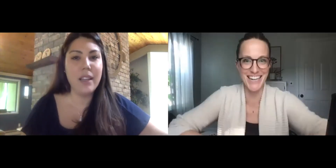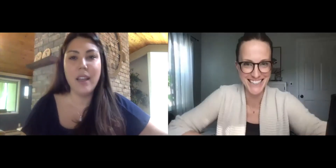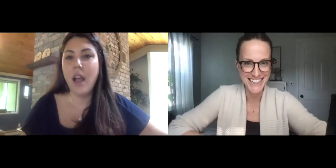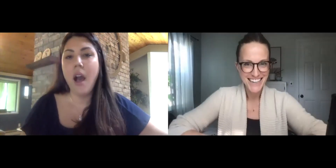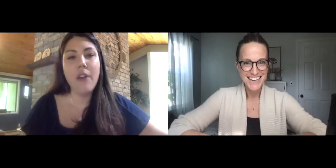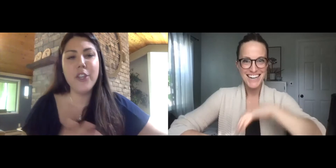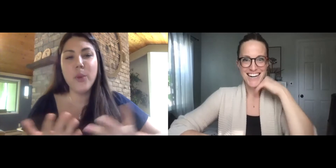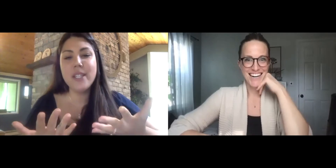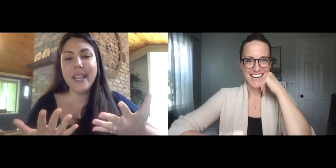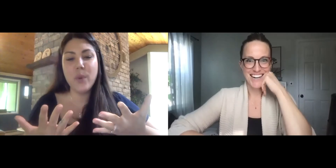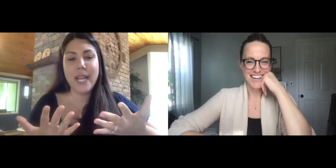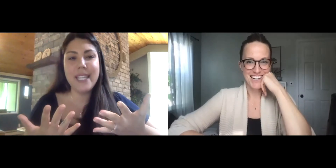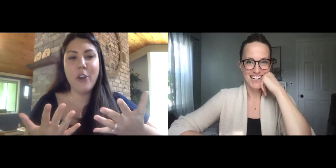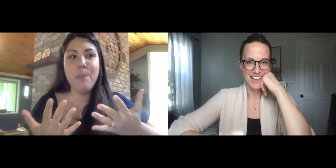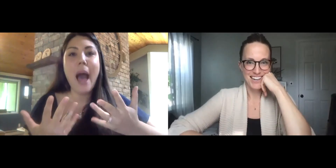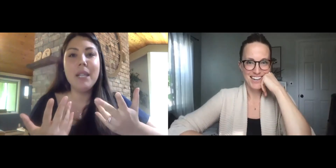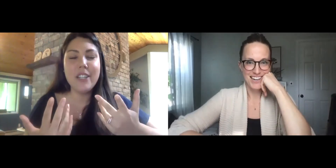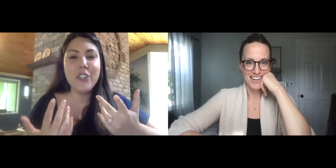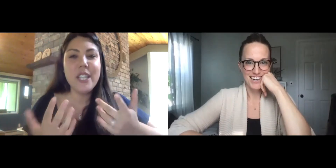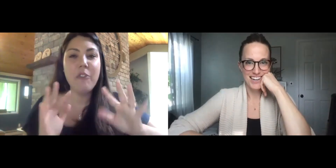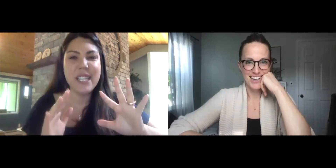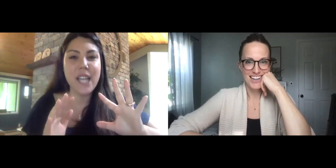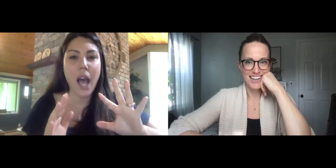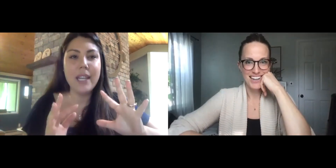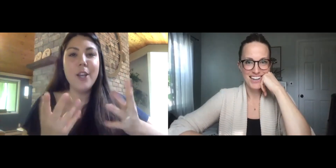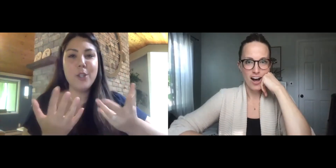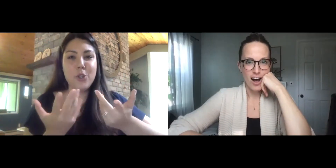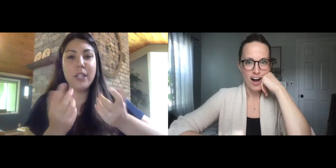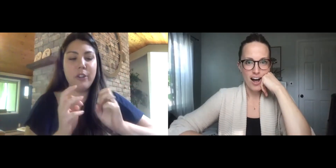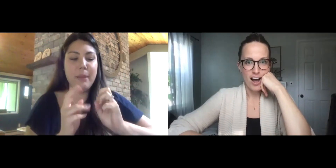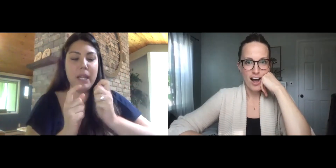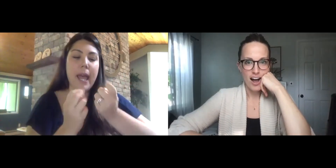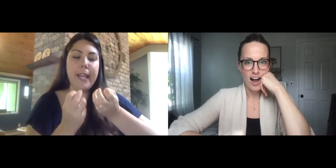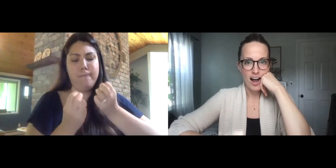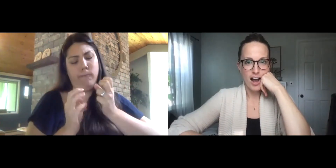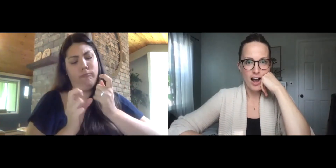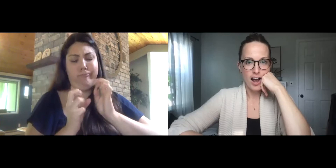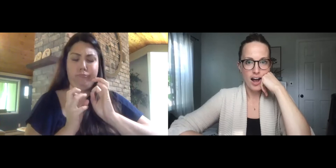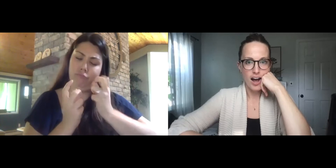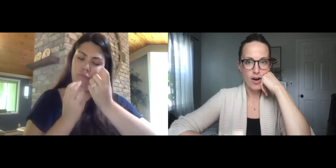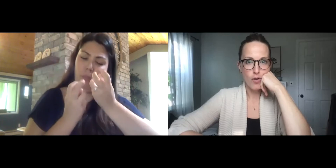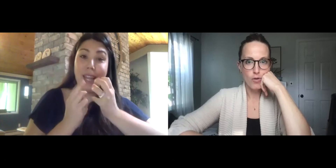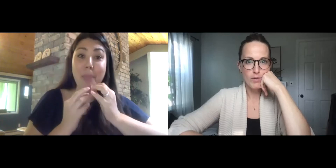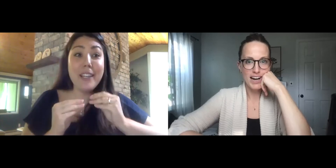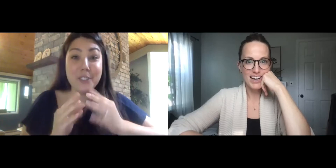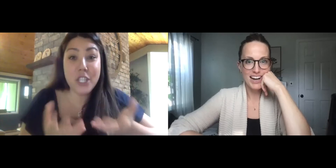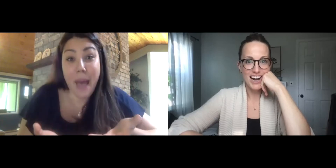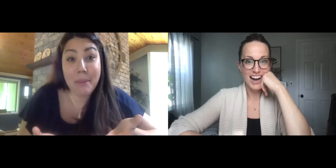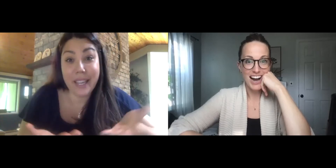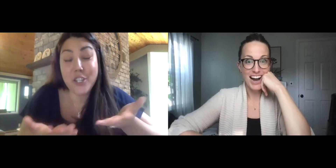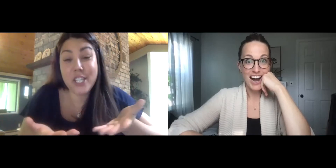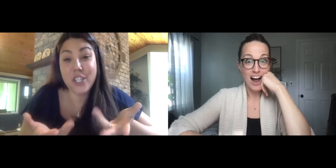closer. The cutest thing is when I see her babbling to herself in sign. So she'll literally be like, oh, and I'm like,